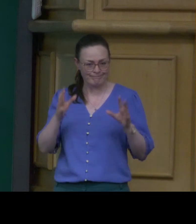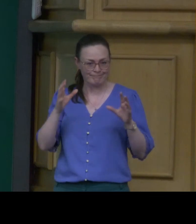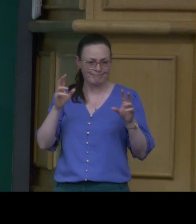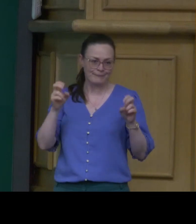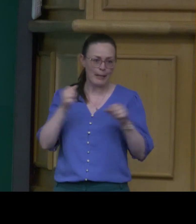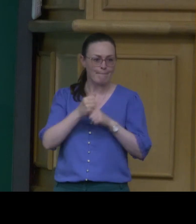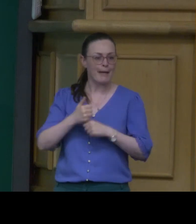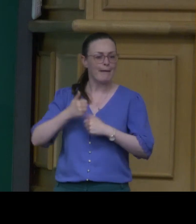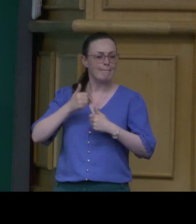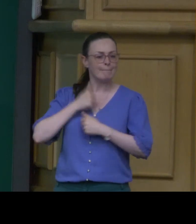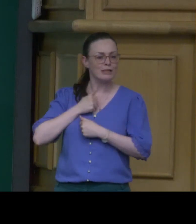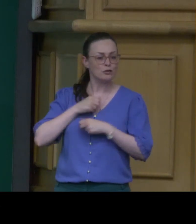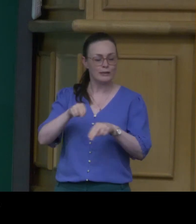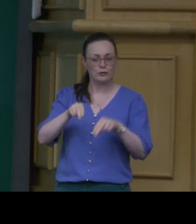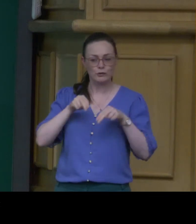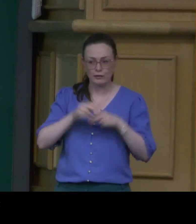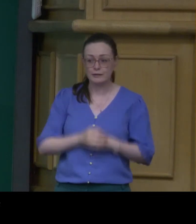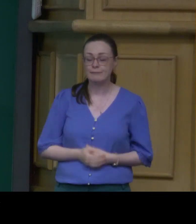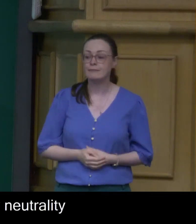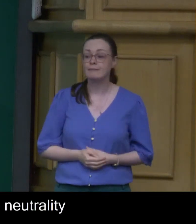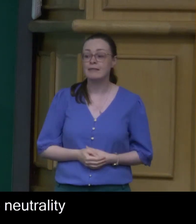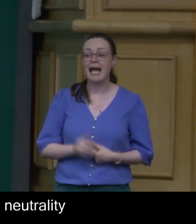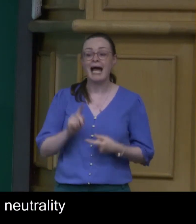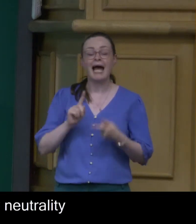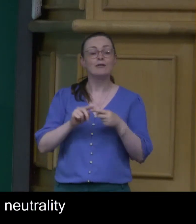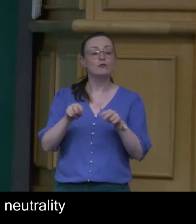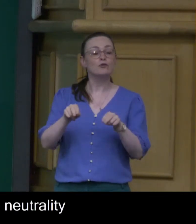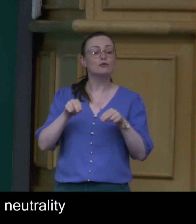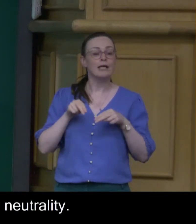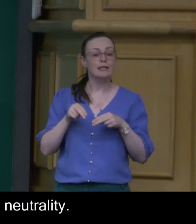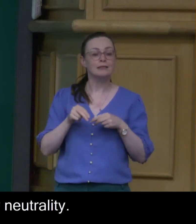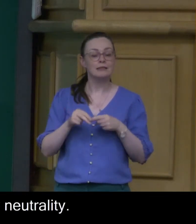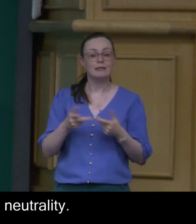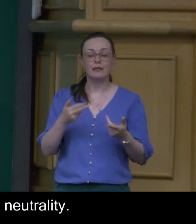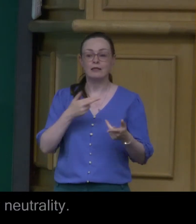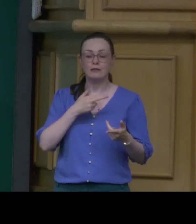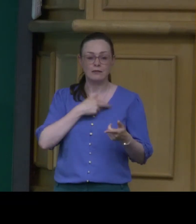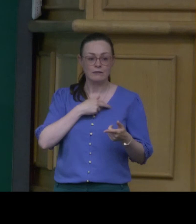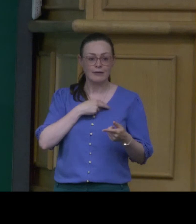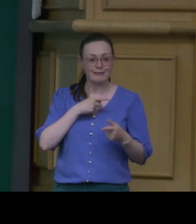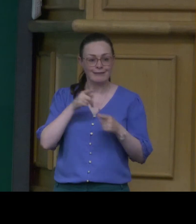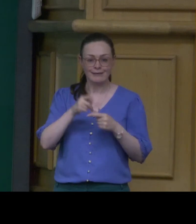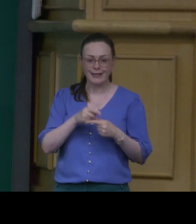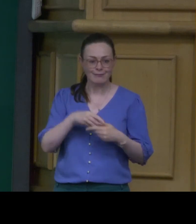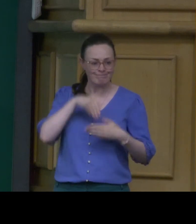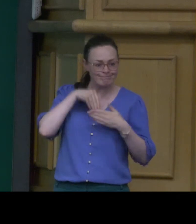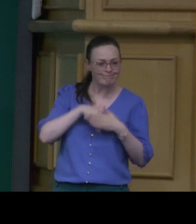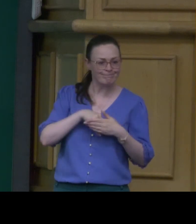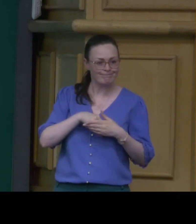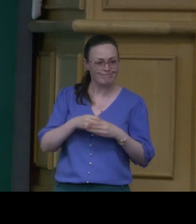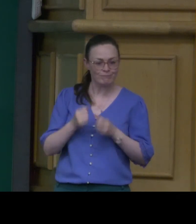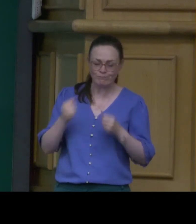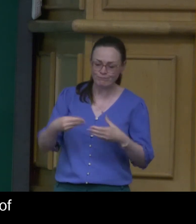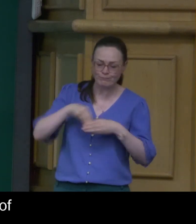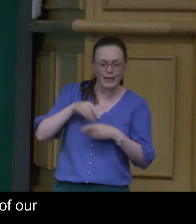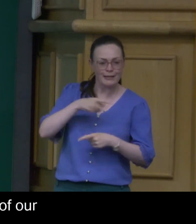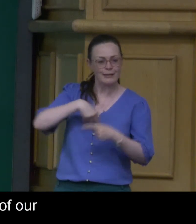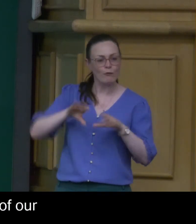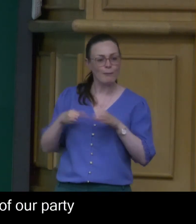military neutrality. And such neutrality is absolutely at the heart of our party